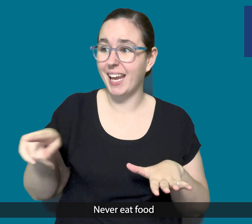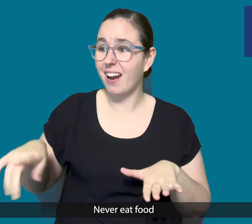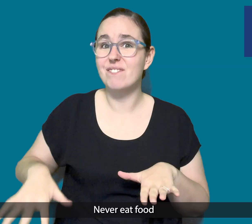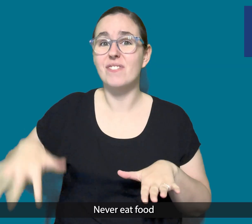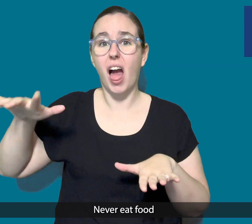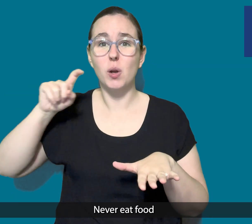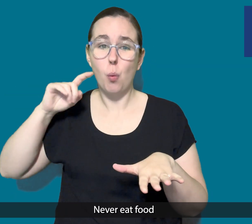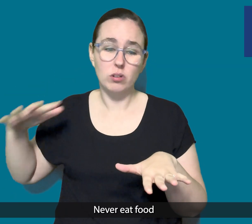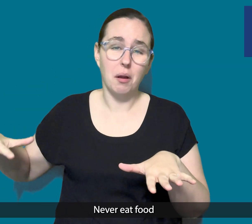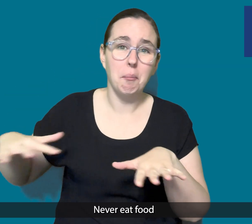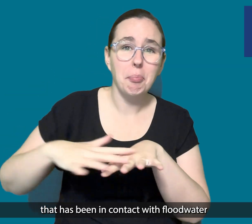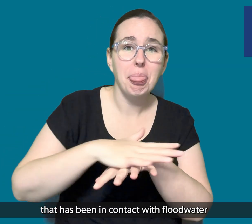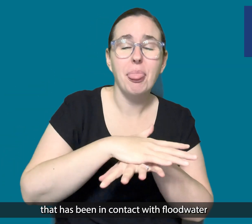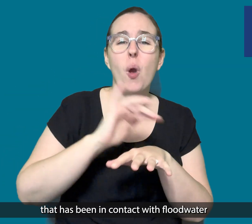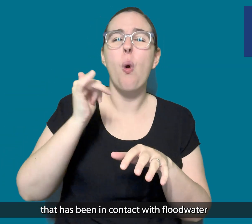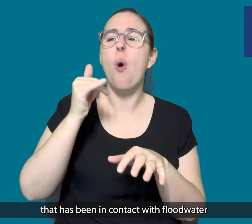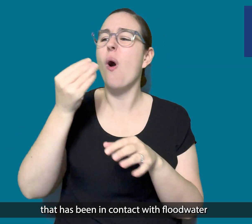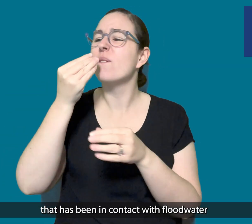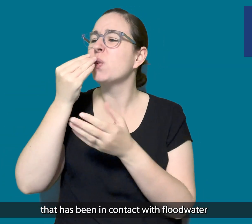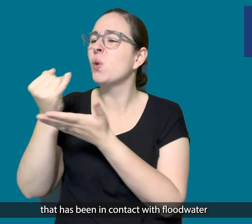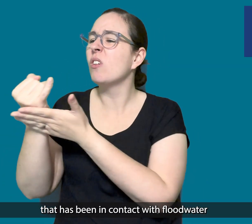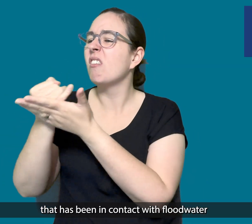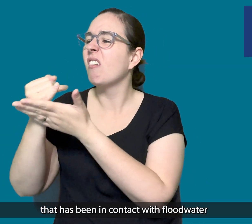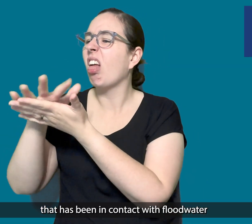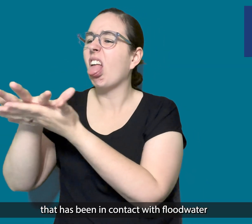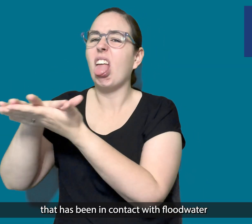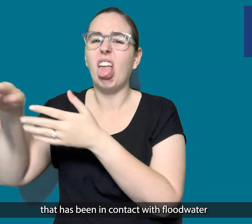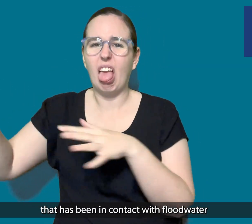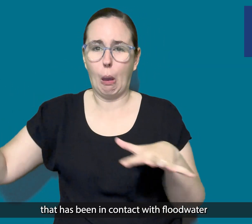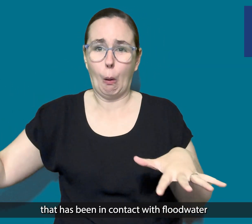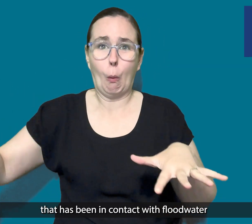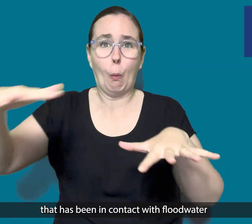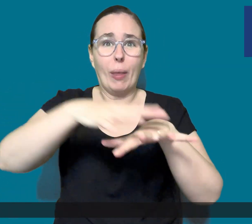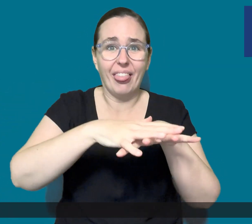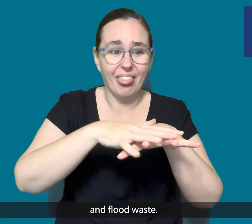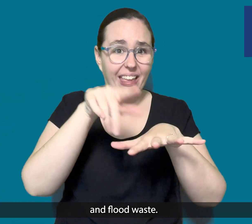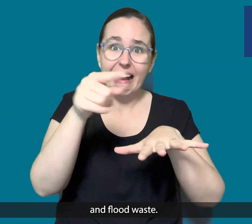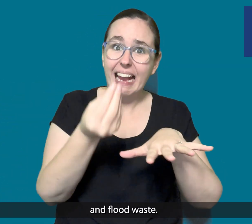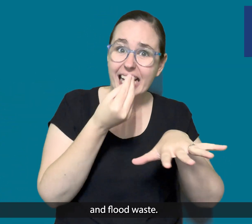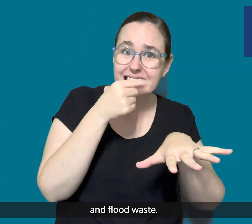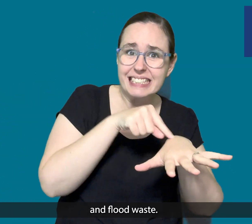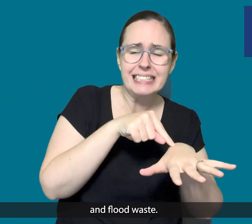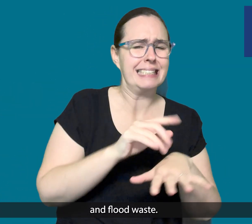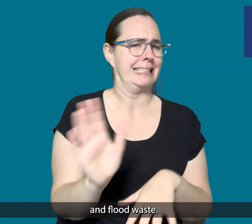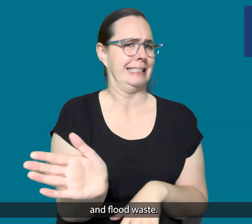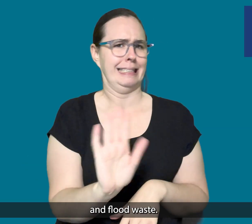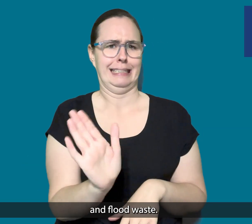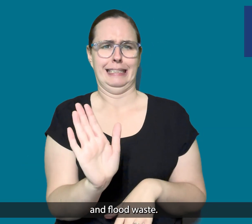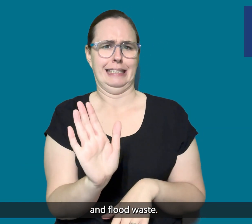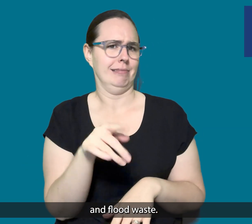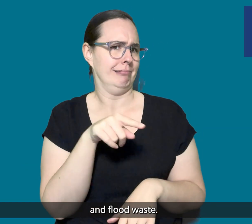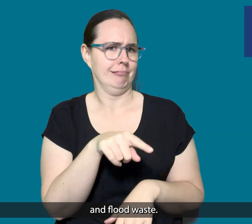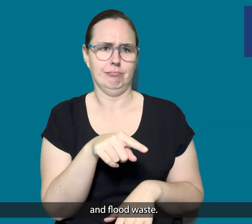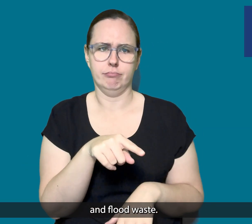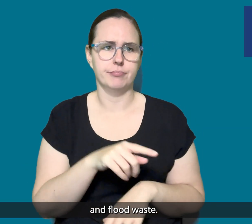Never eat food that has been in contact with floodwater and flood waste.